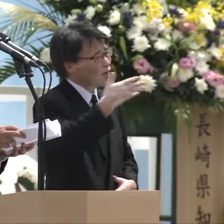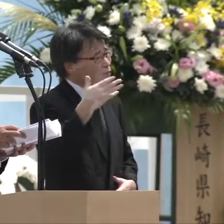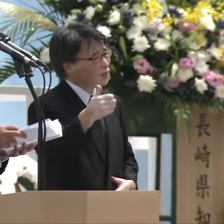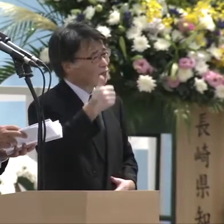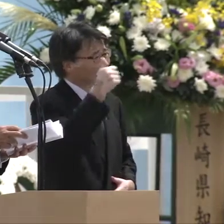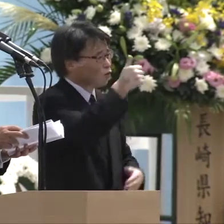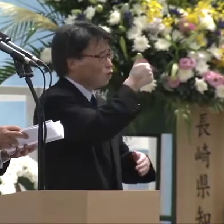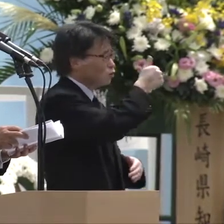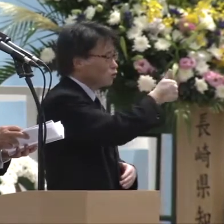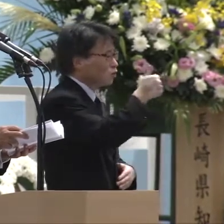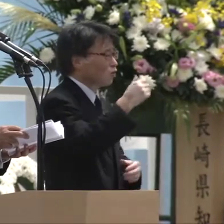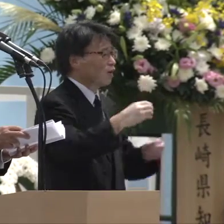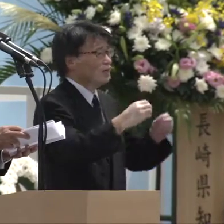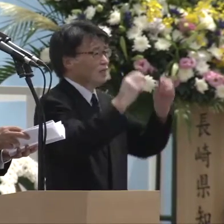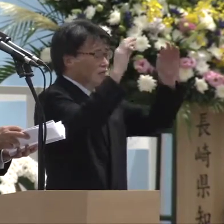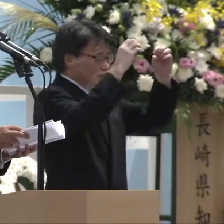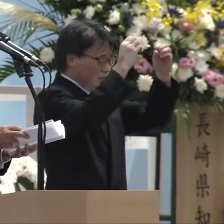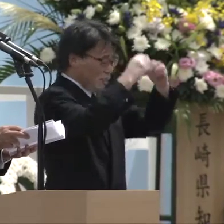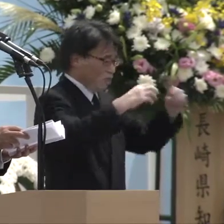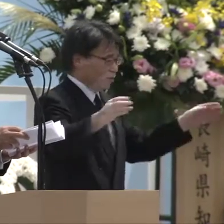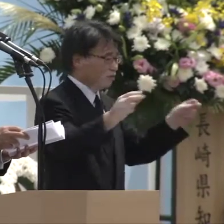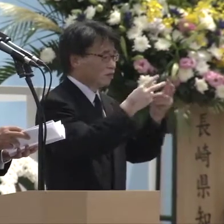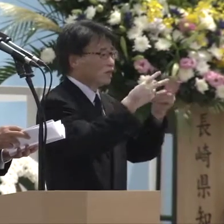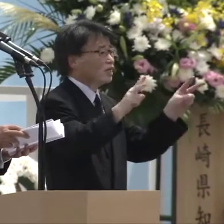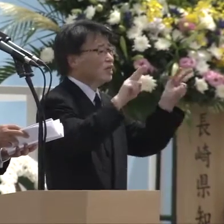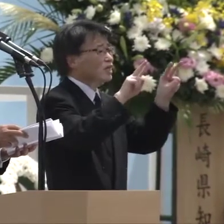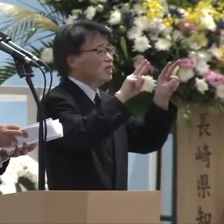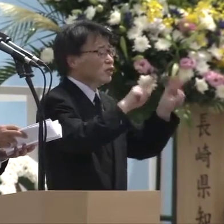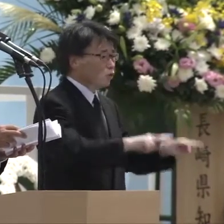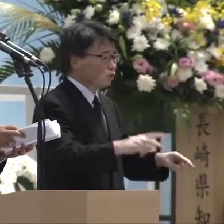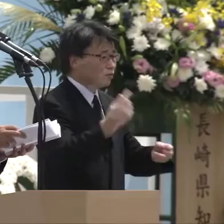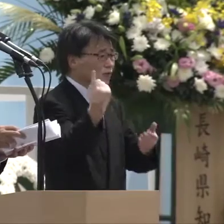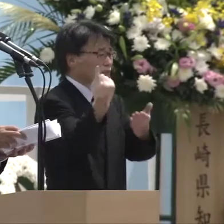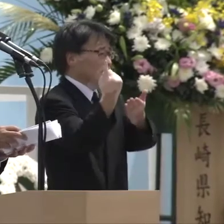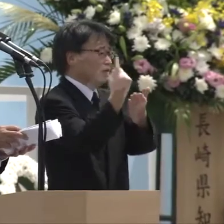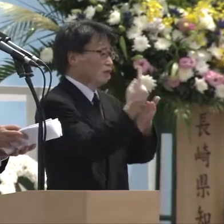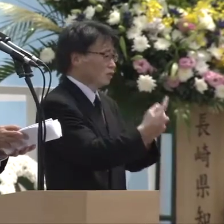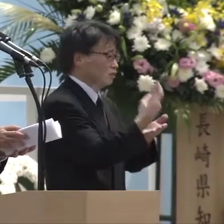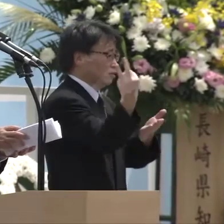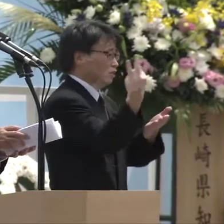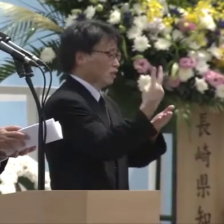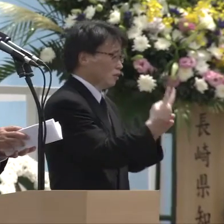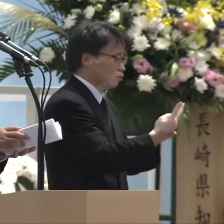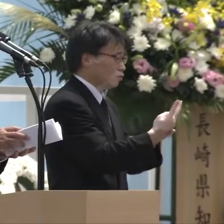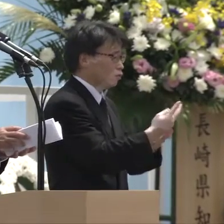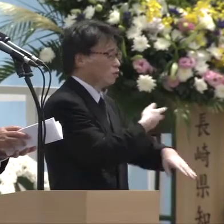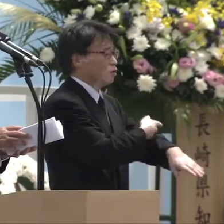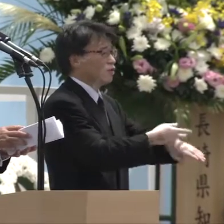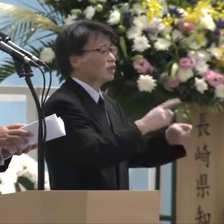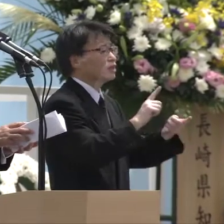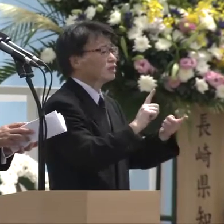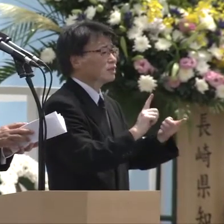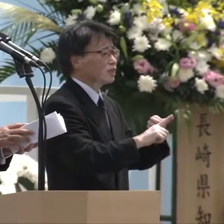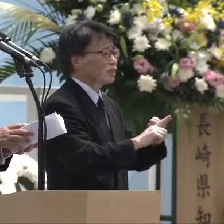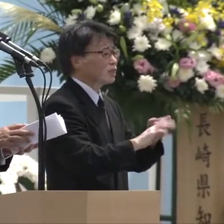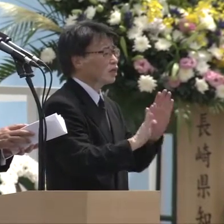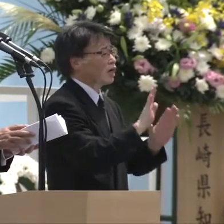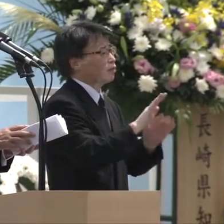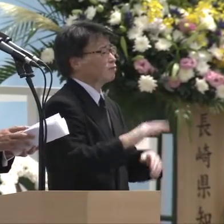historic event that the leaders of Japan and the United States visited together another atomic bombed city of